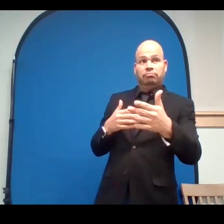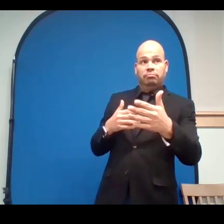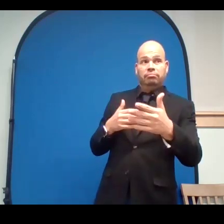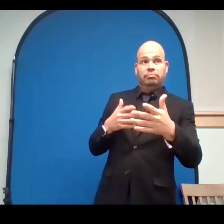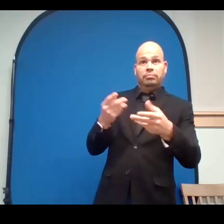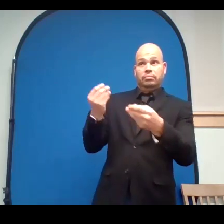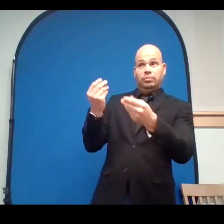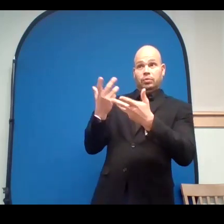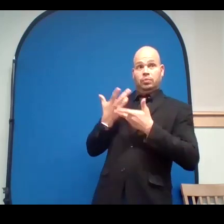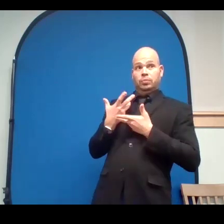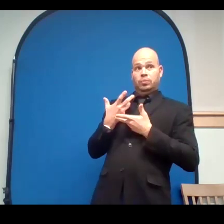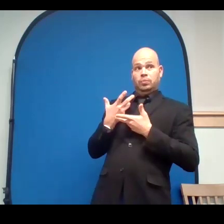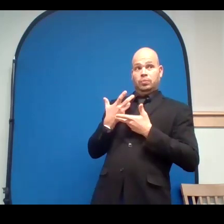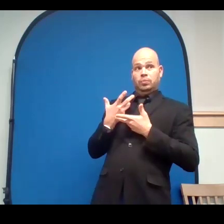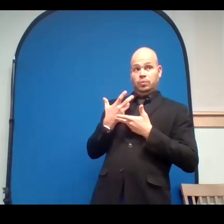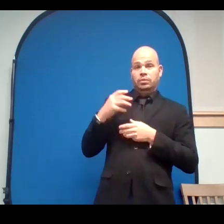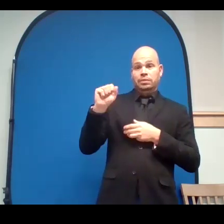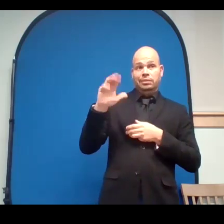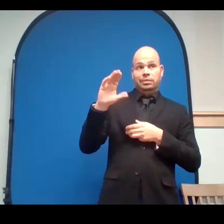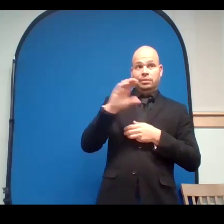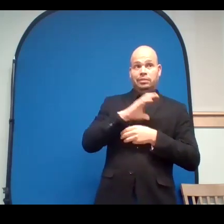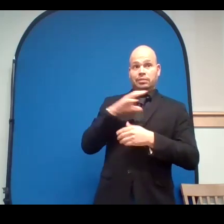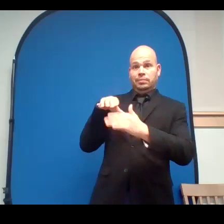had come into the reserve center and was to speak with me. Yes, sir.